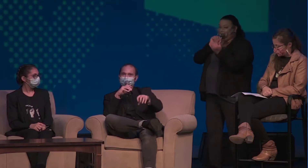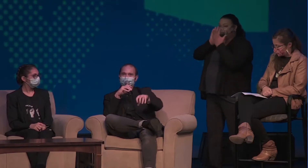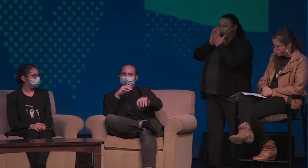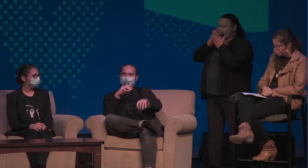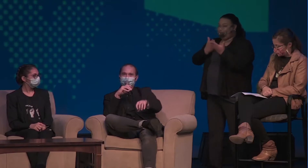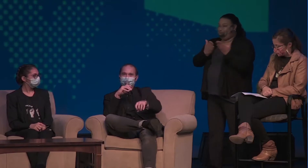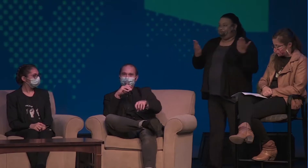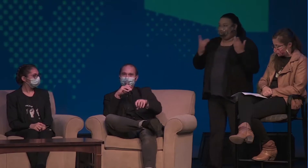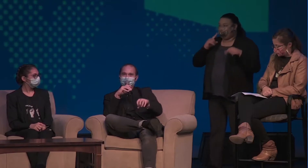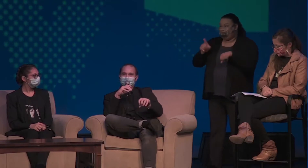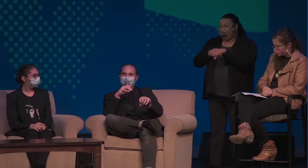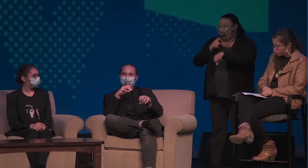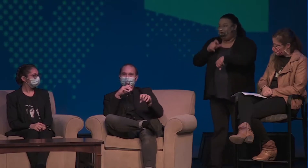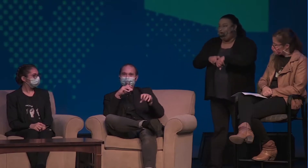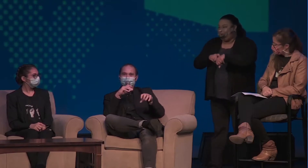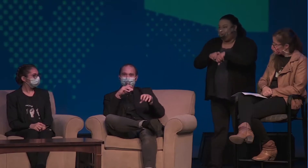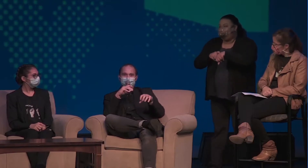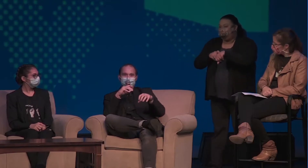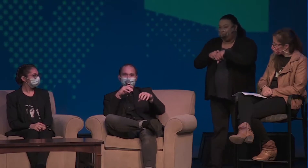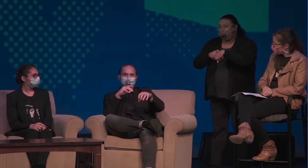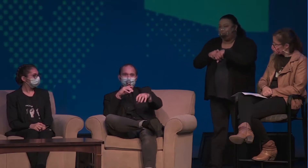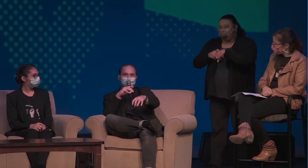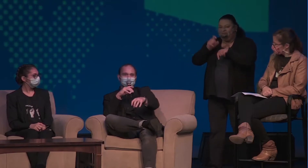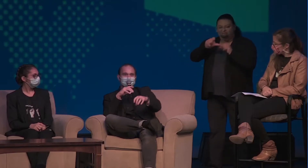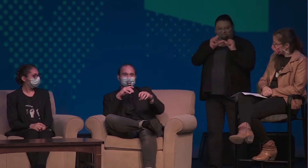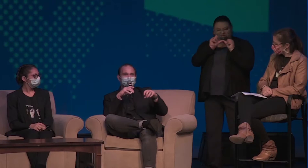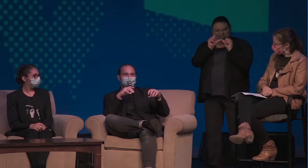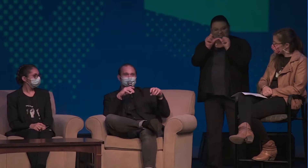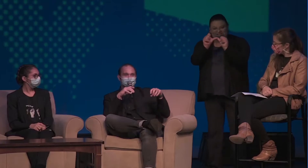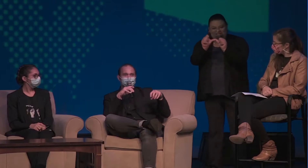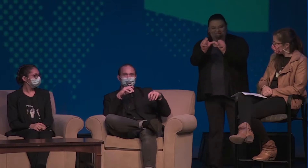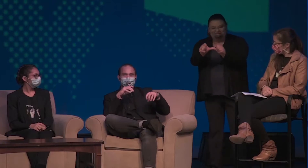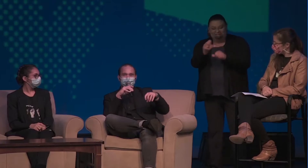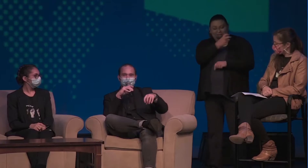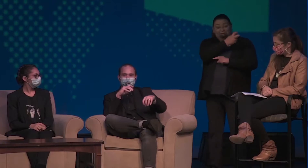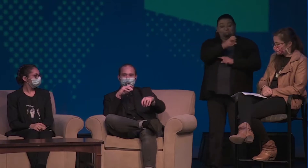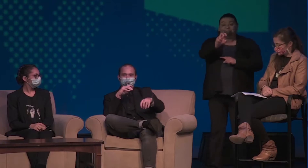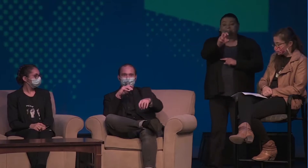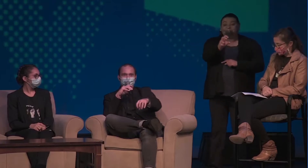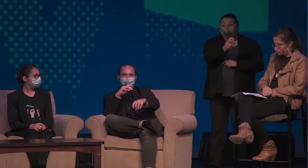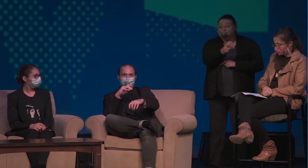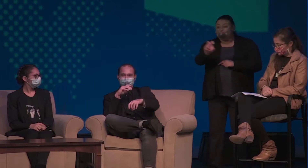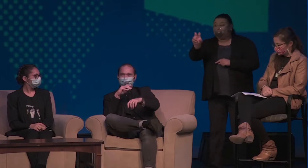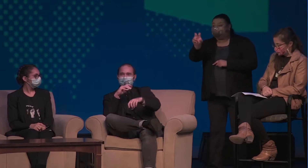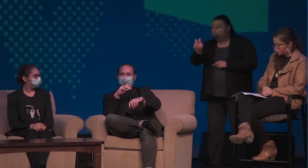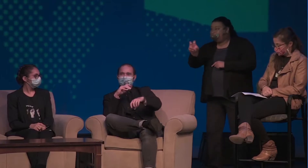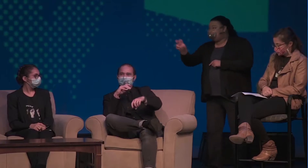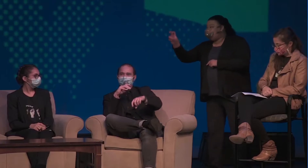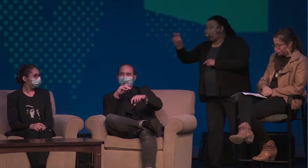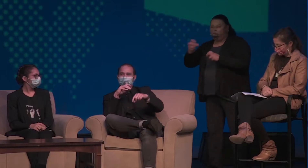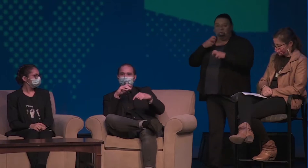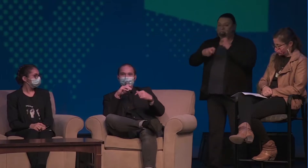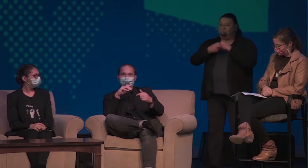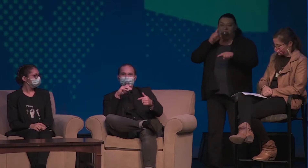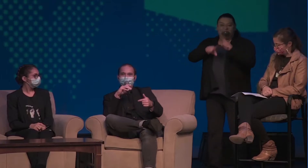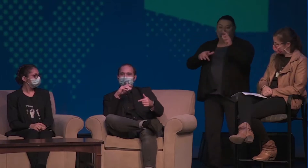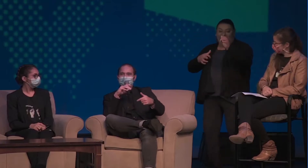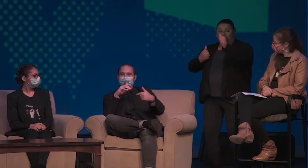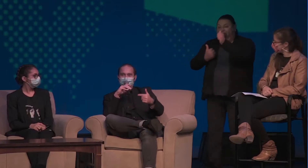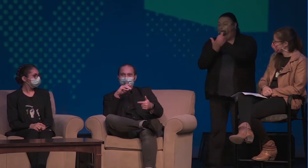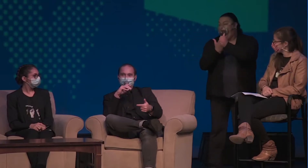anything for very long, right? You have to keep moving so that your problems can't catch up with you, right? And